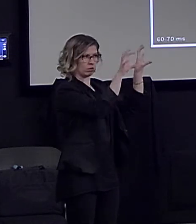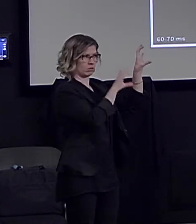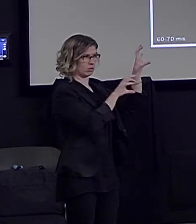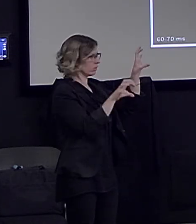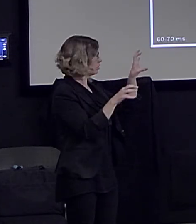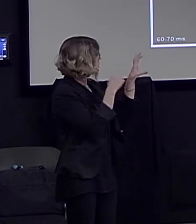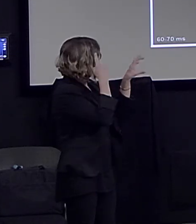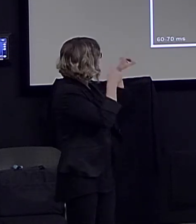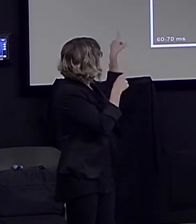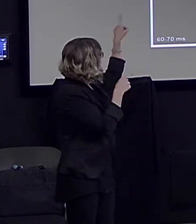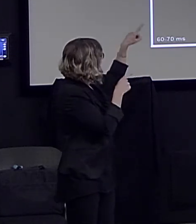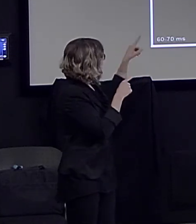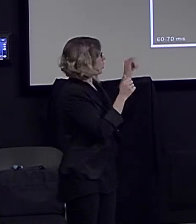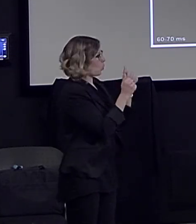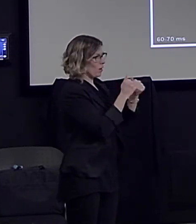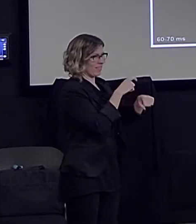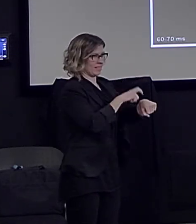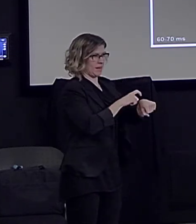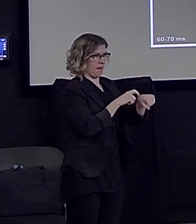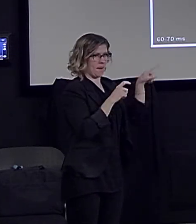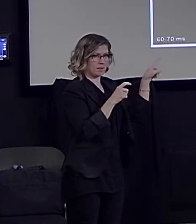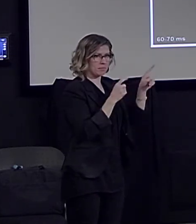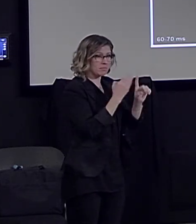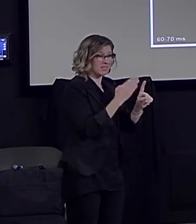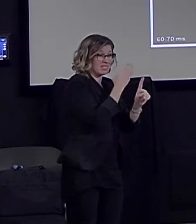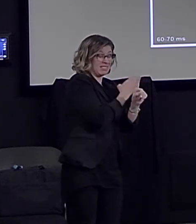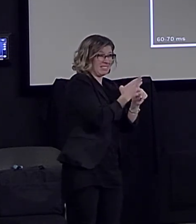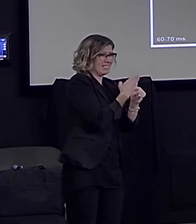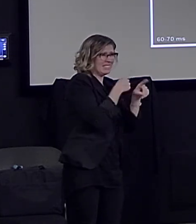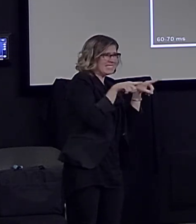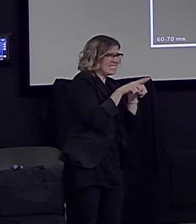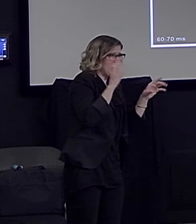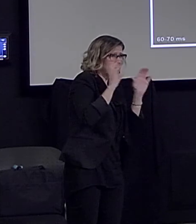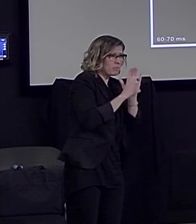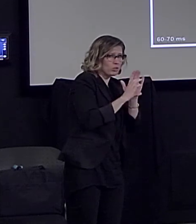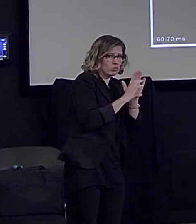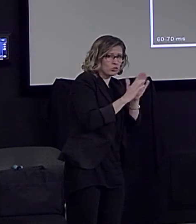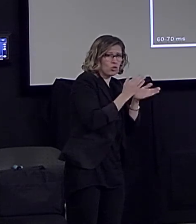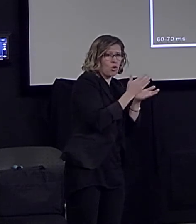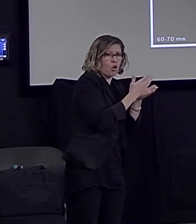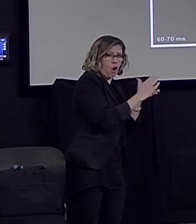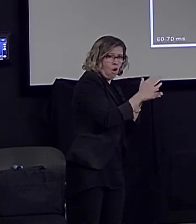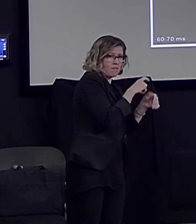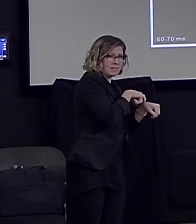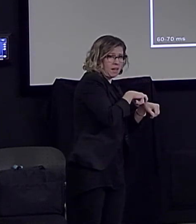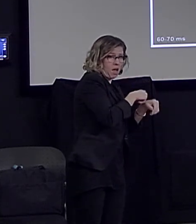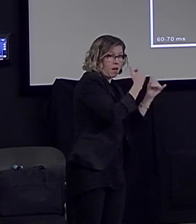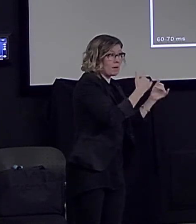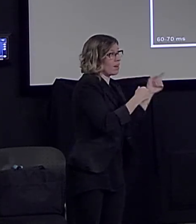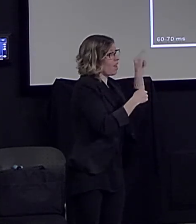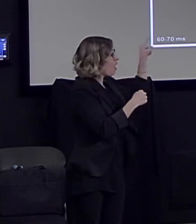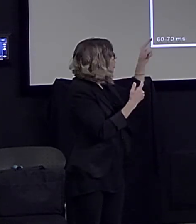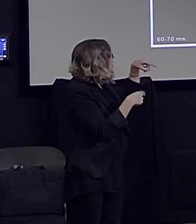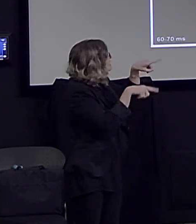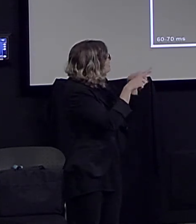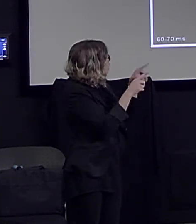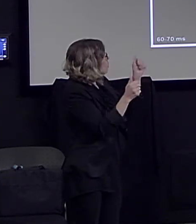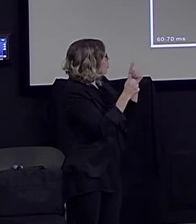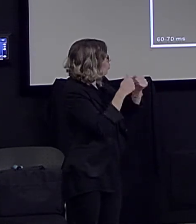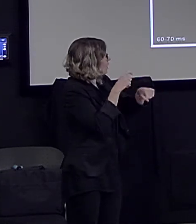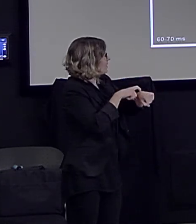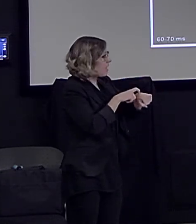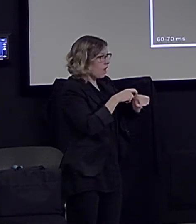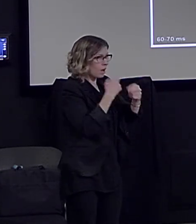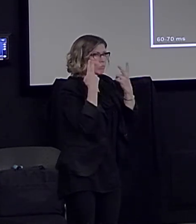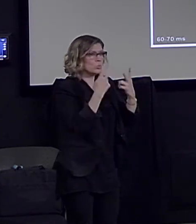fMRI, which is, give the same picture I show you just a second ago, and if you look at the time, you have area which you